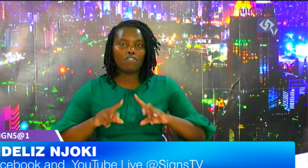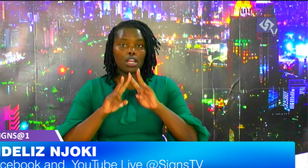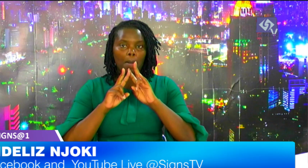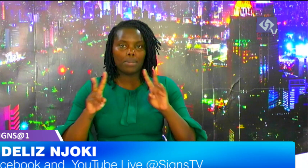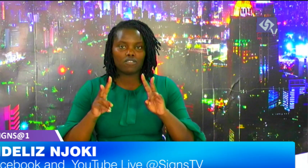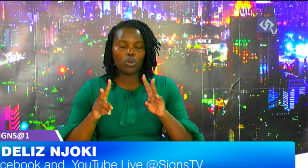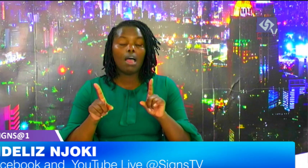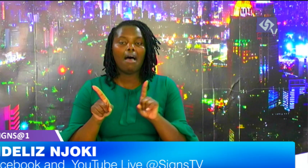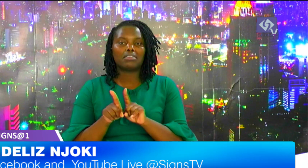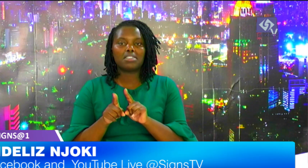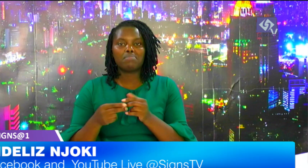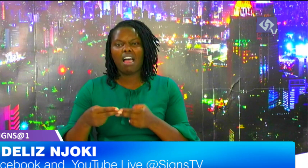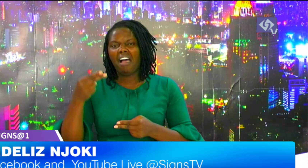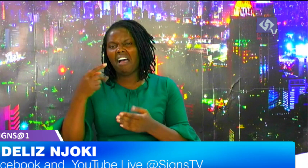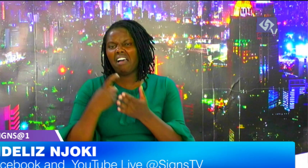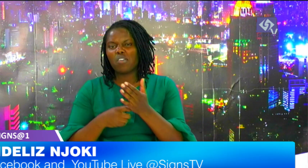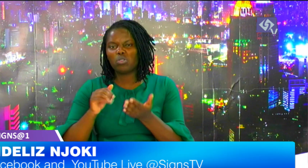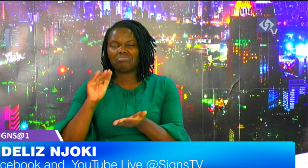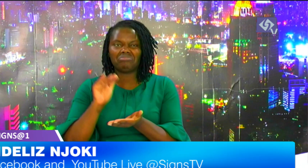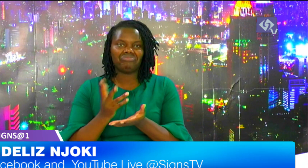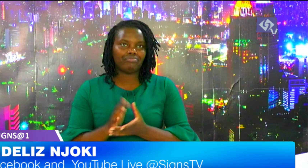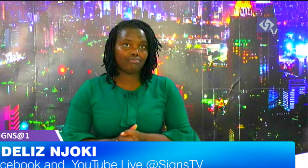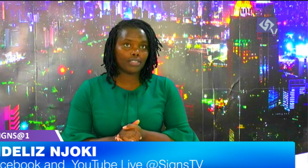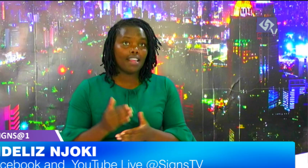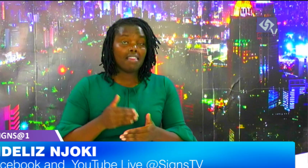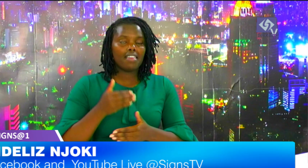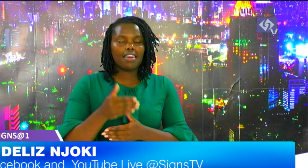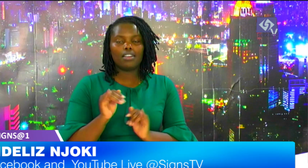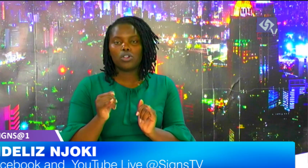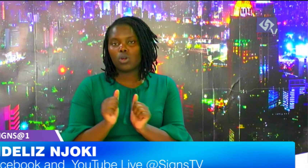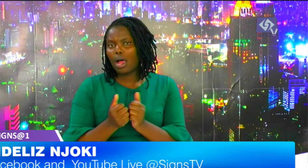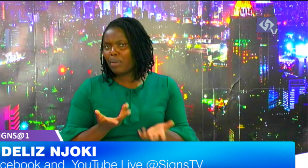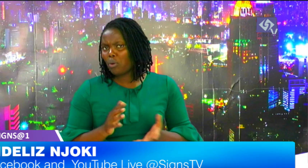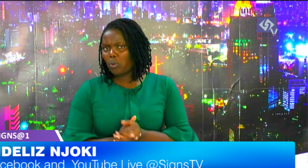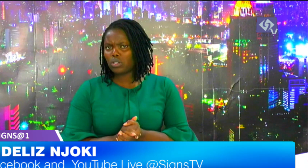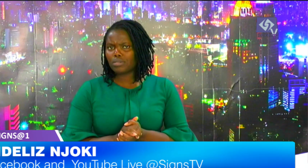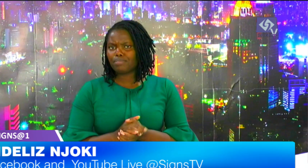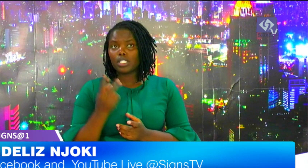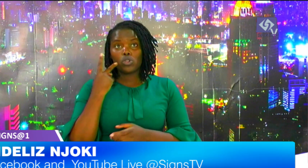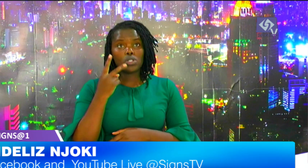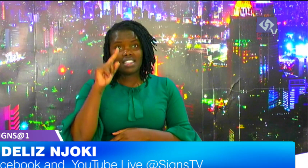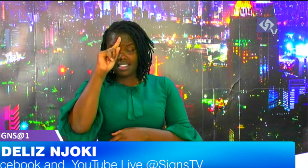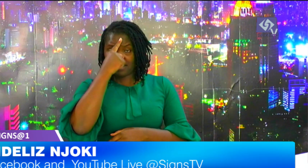our country will move forward to be peaceful and to solve all the problems we have. On to our next news